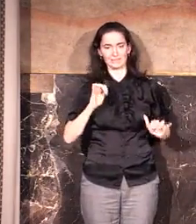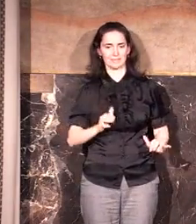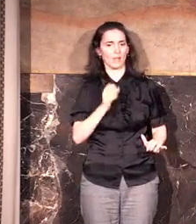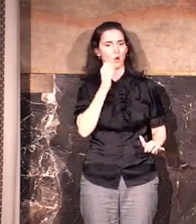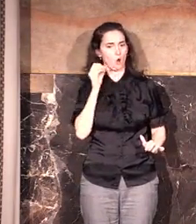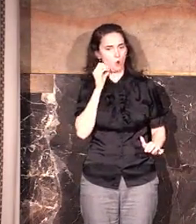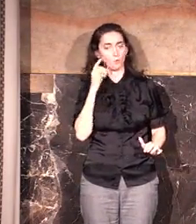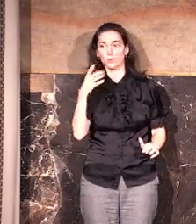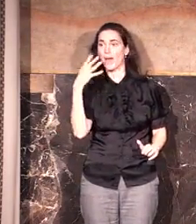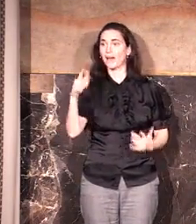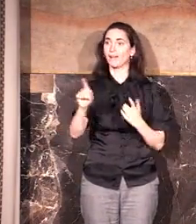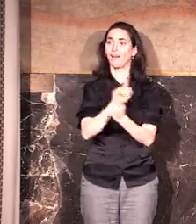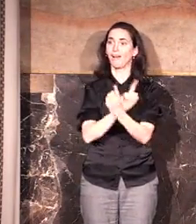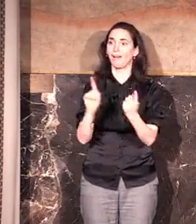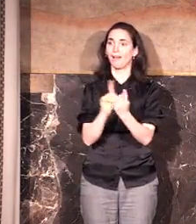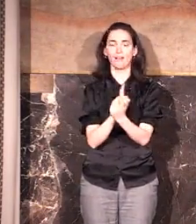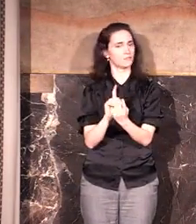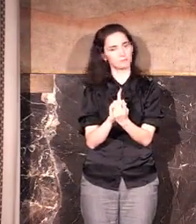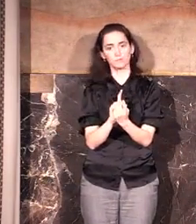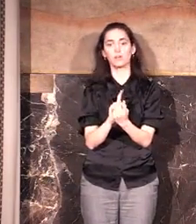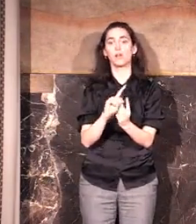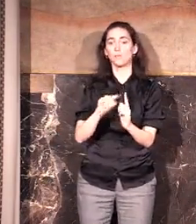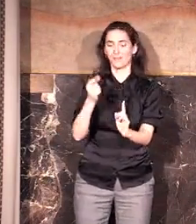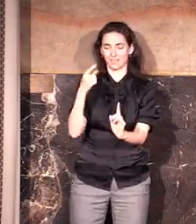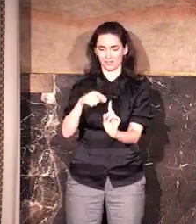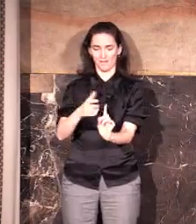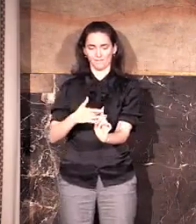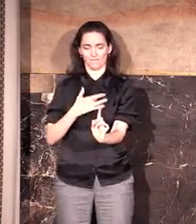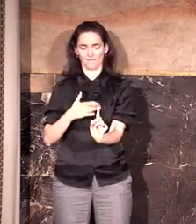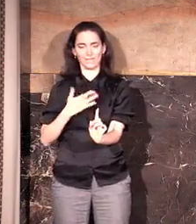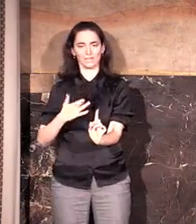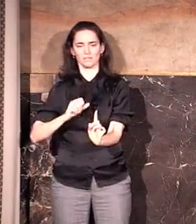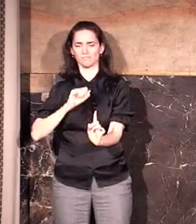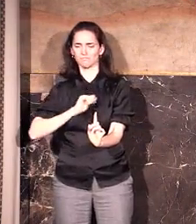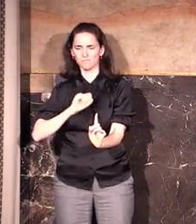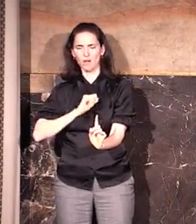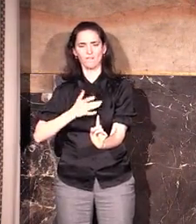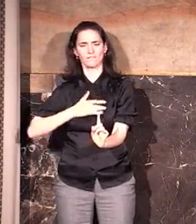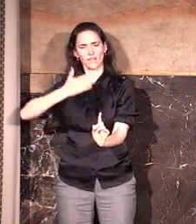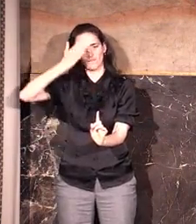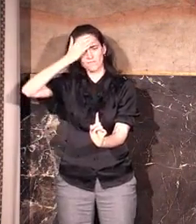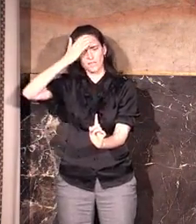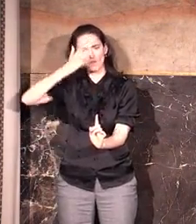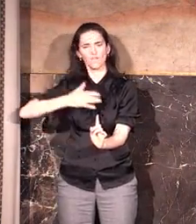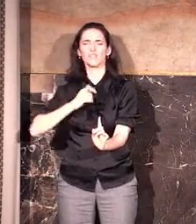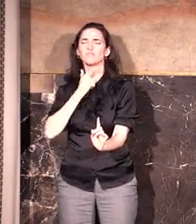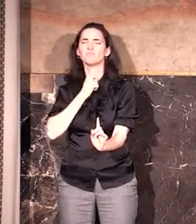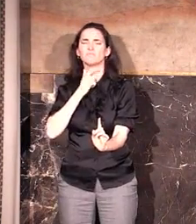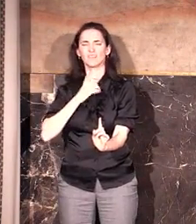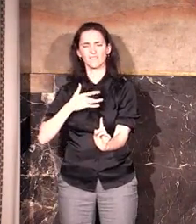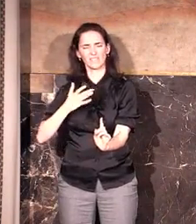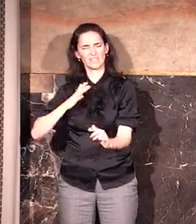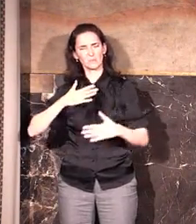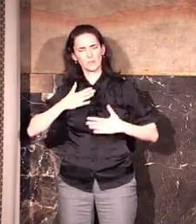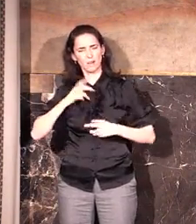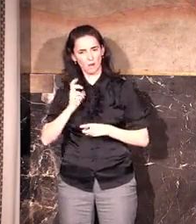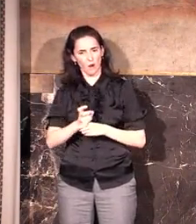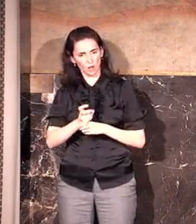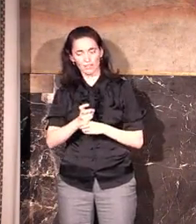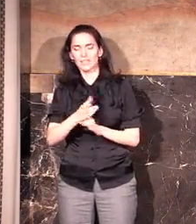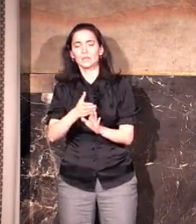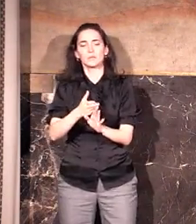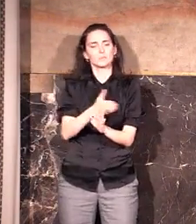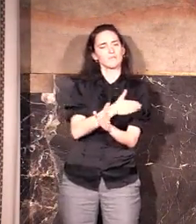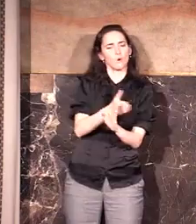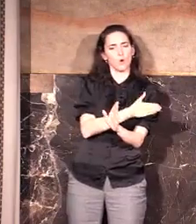into a lot of contact. But for the period before you were symptomatic or before you were tested, we want to know what was going on and who you might